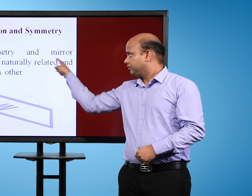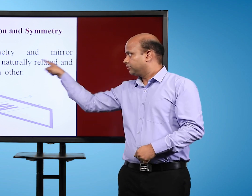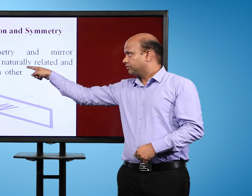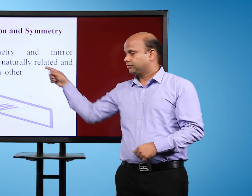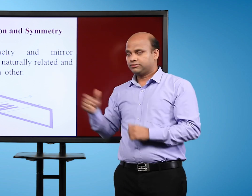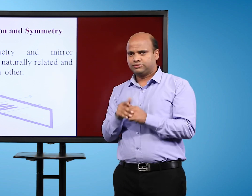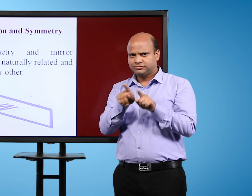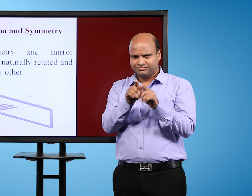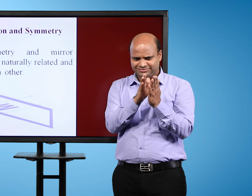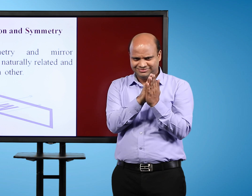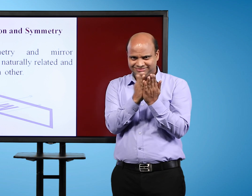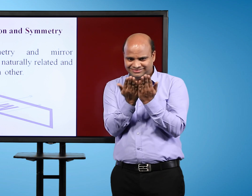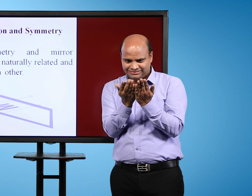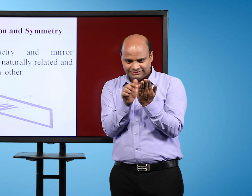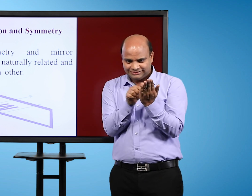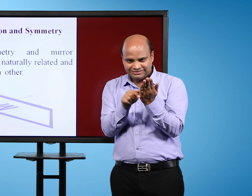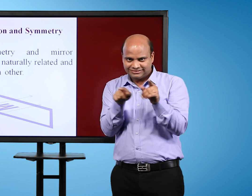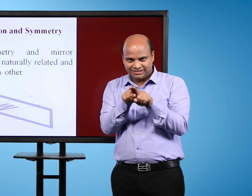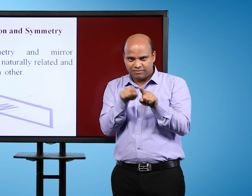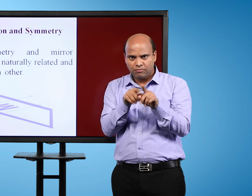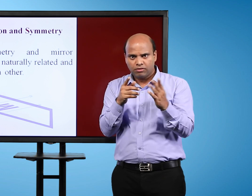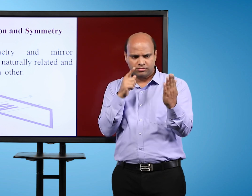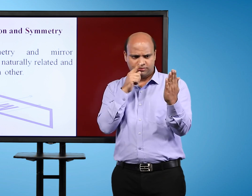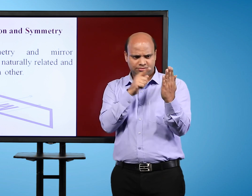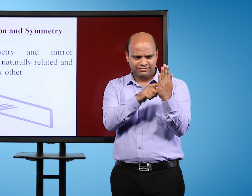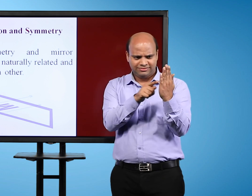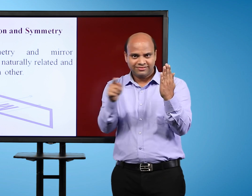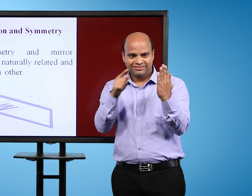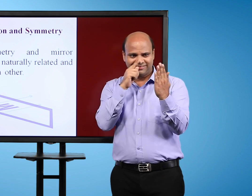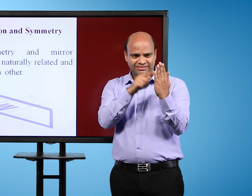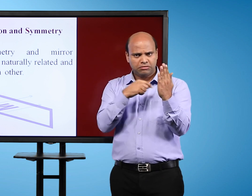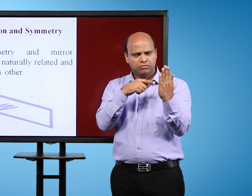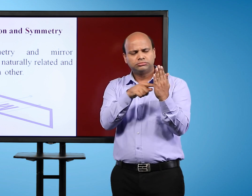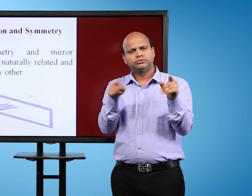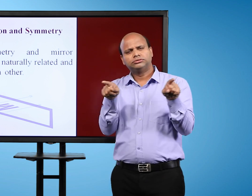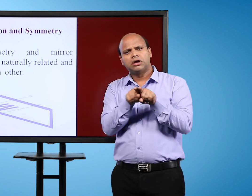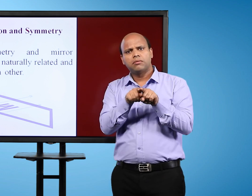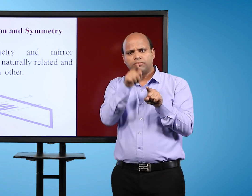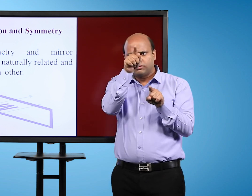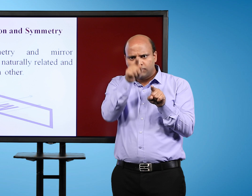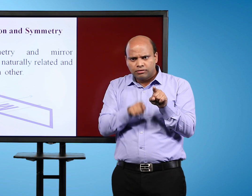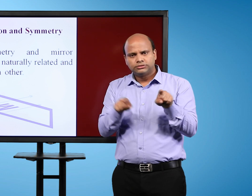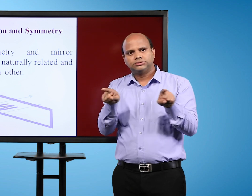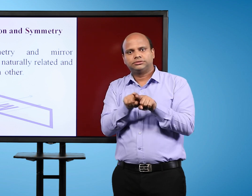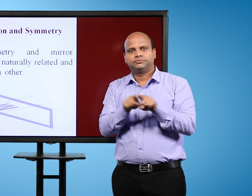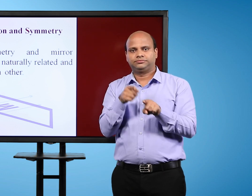Line symmetry and mirror reflection are naturally related and linked to each other.